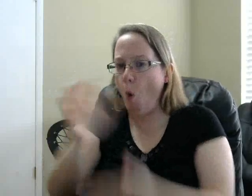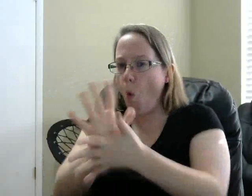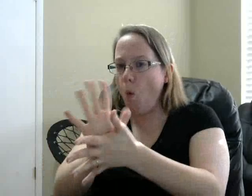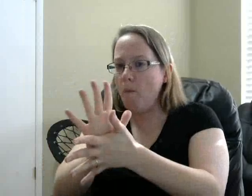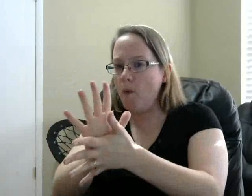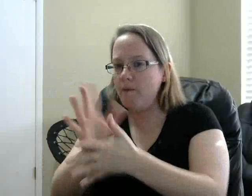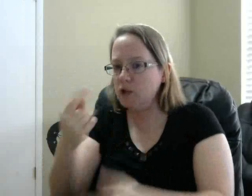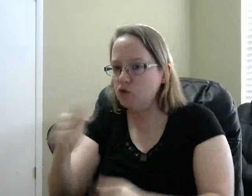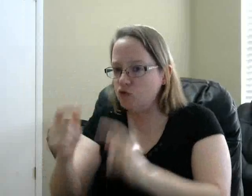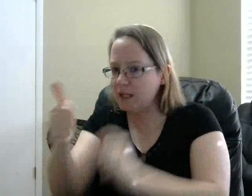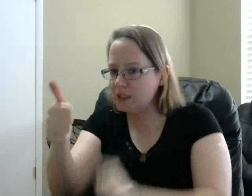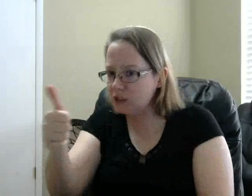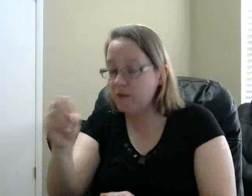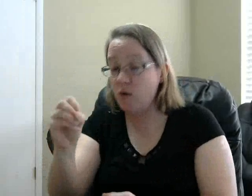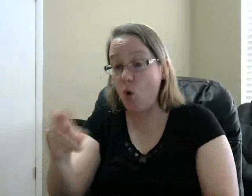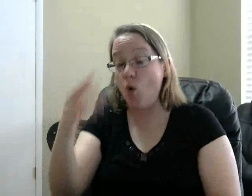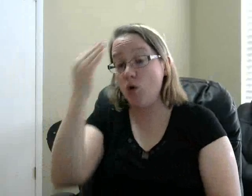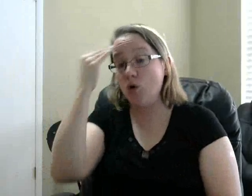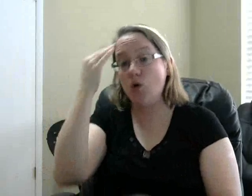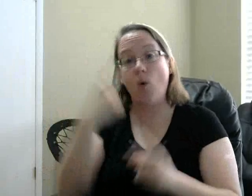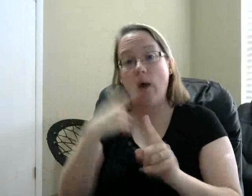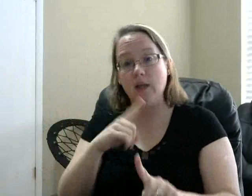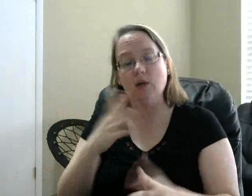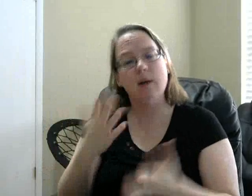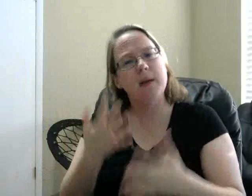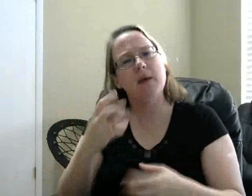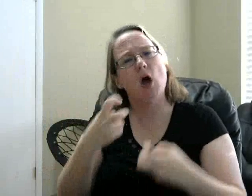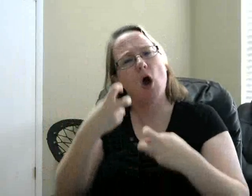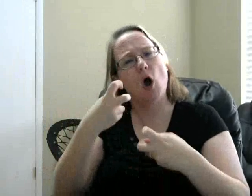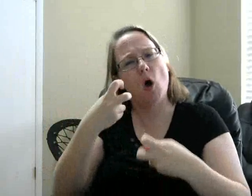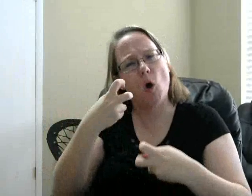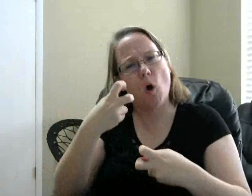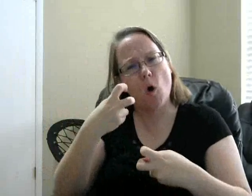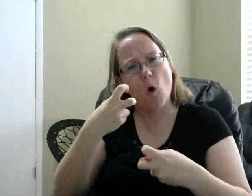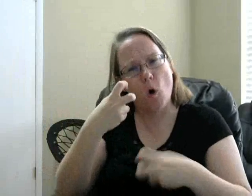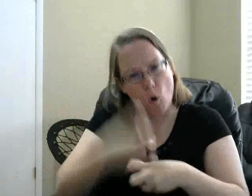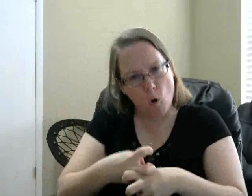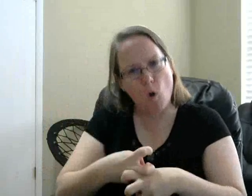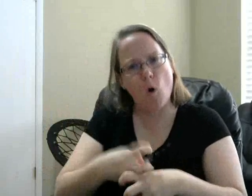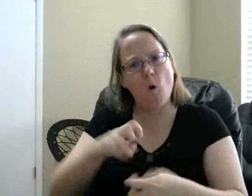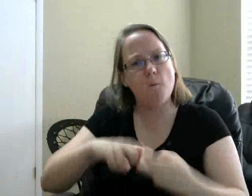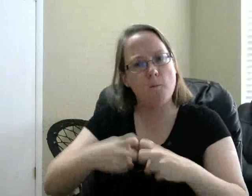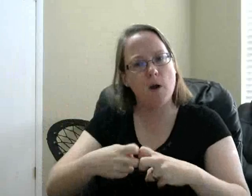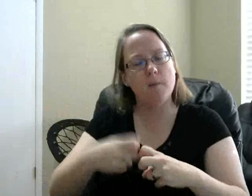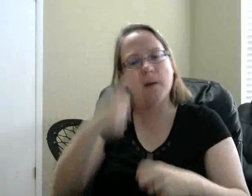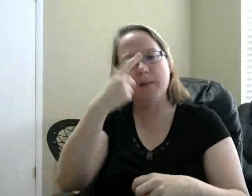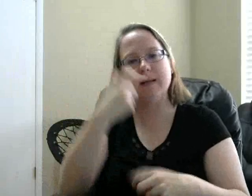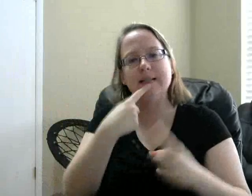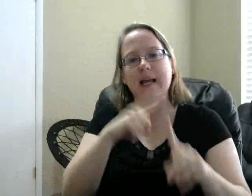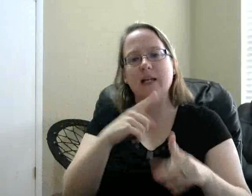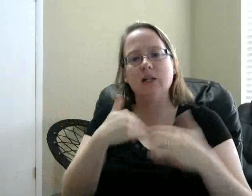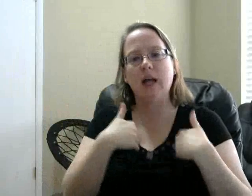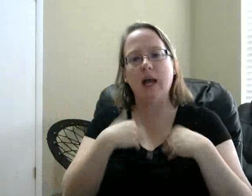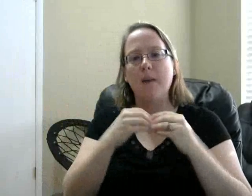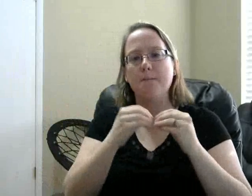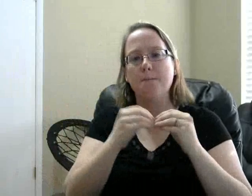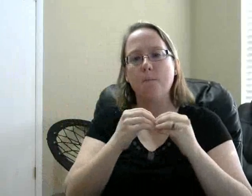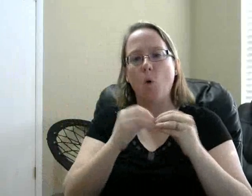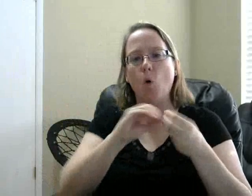answer. And the reason why I say this is a hard problem is because the answer has more numbers than figures, so you can't necessarily do it on